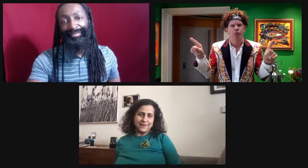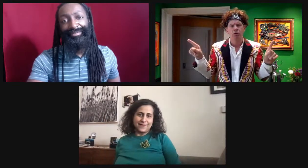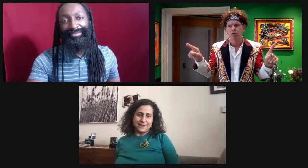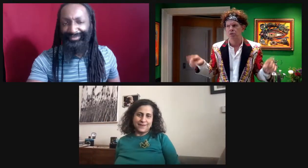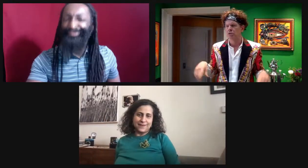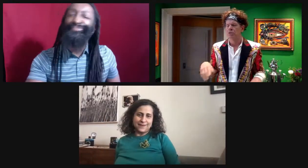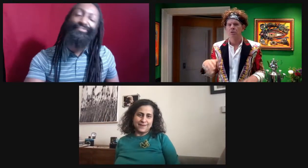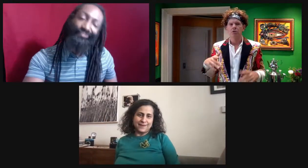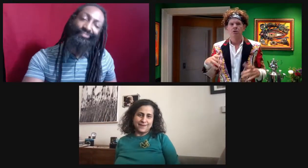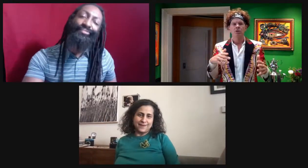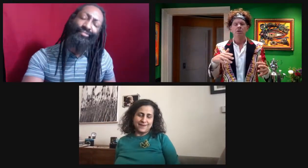So understand,